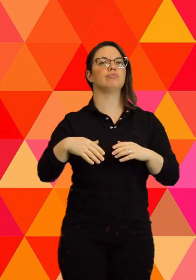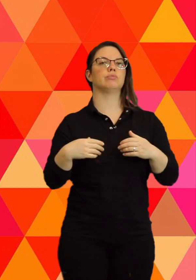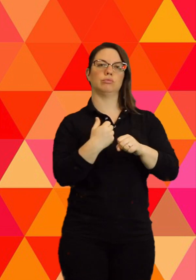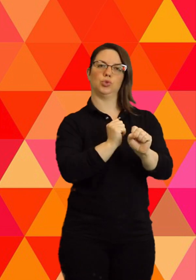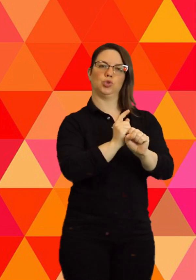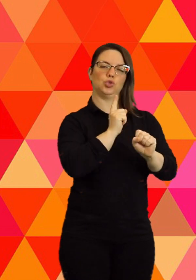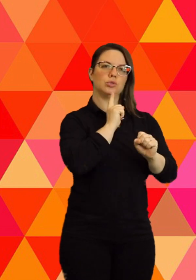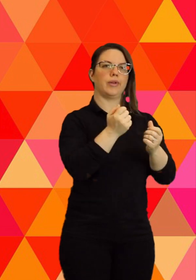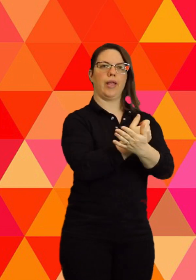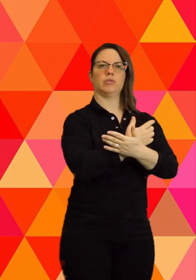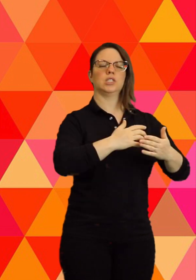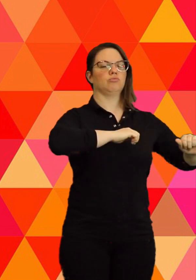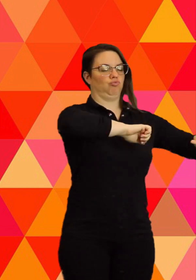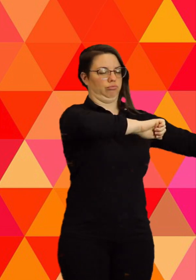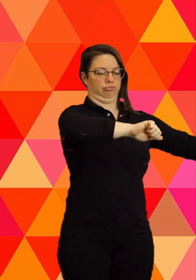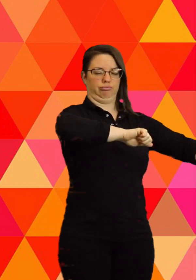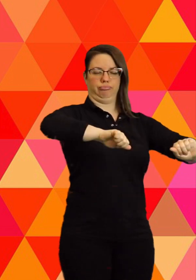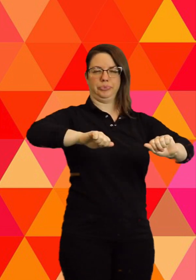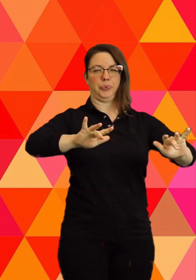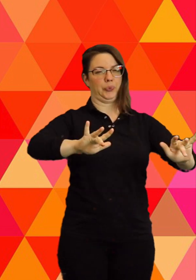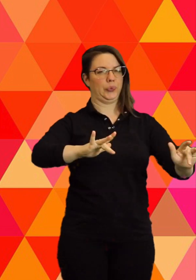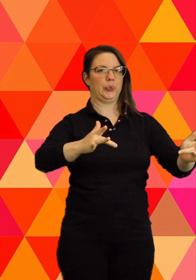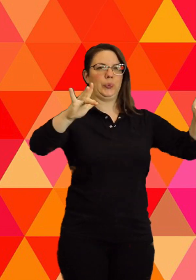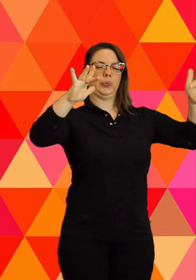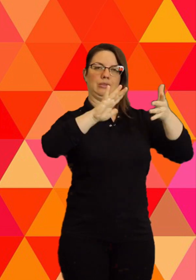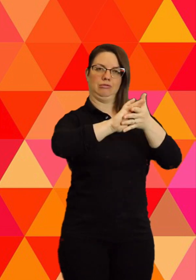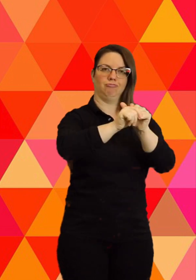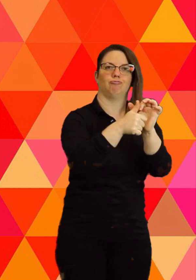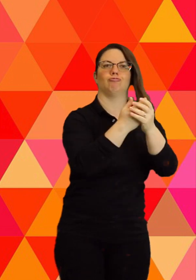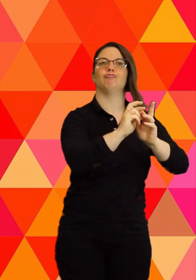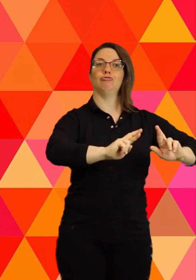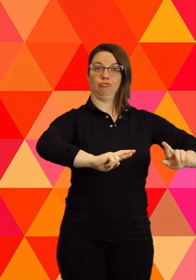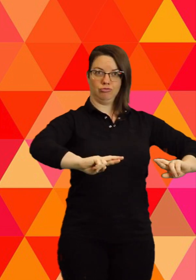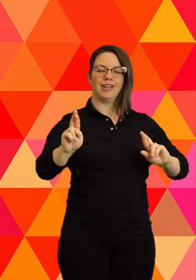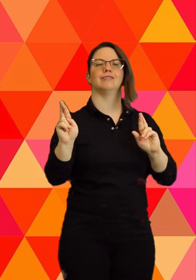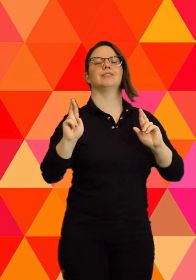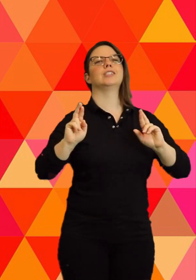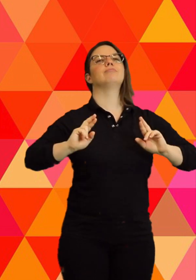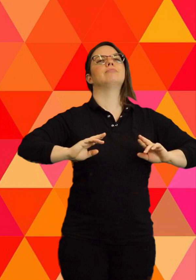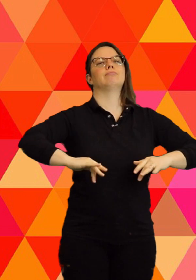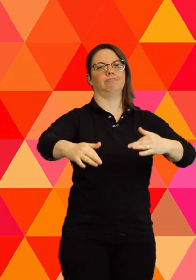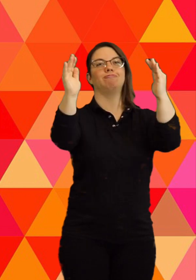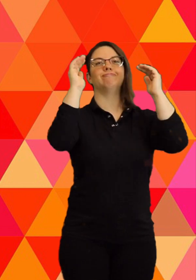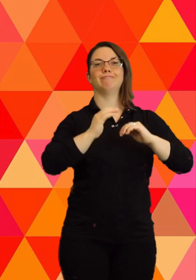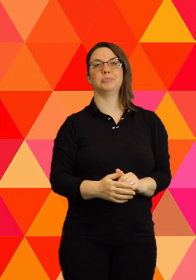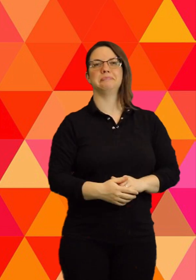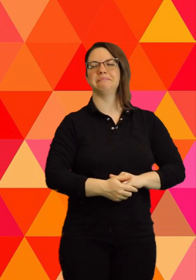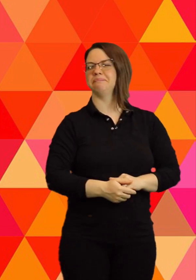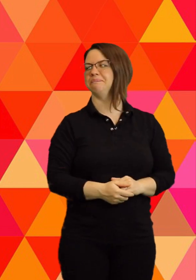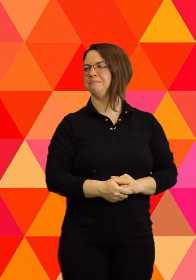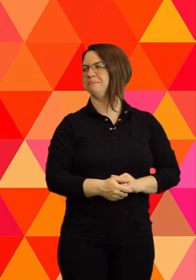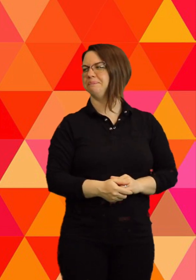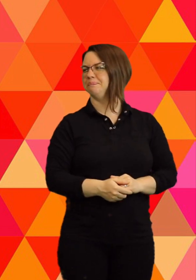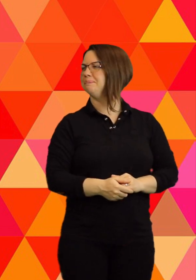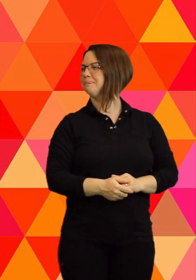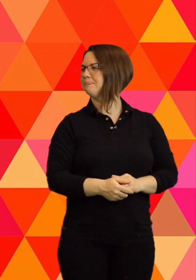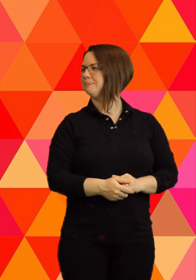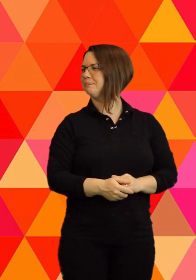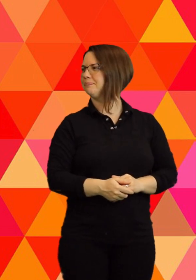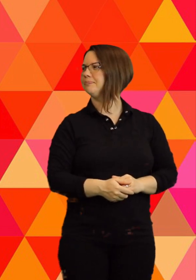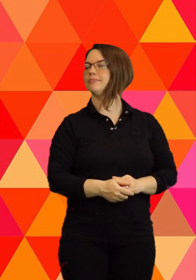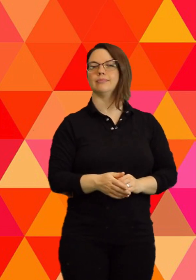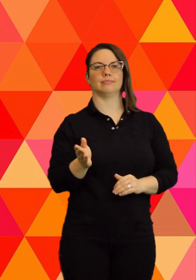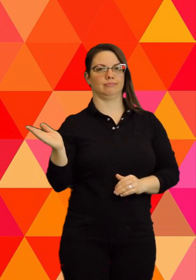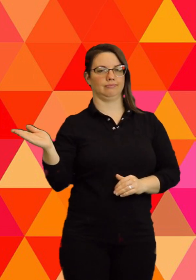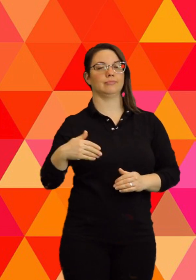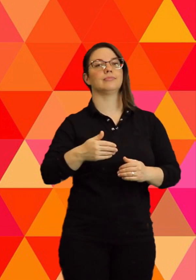whole station washed and ready to go so that we can just dig in. Okay, so this is 2 cups,